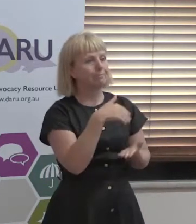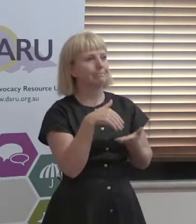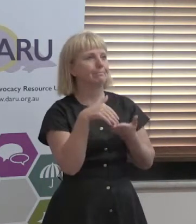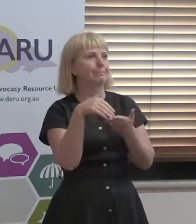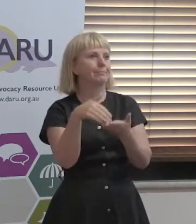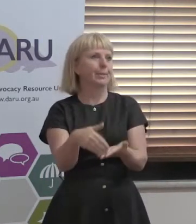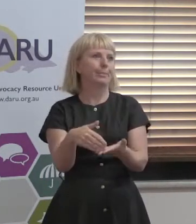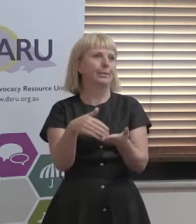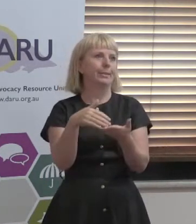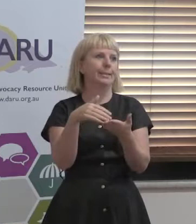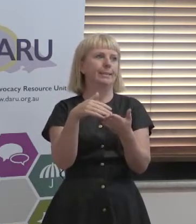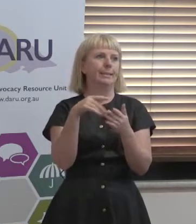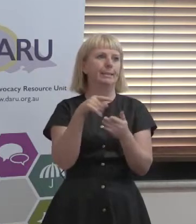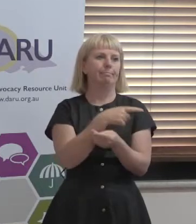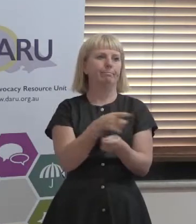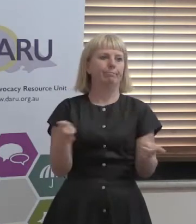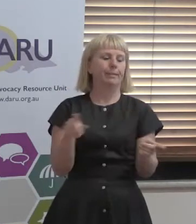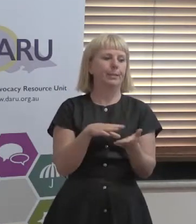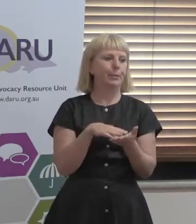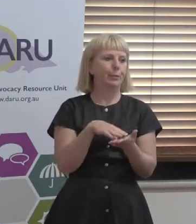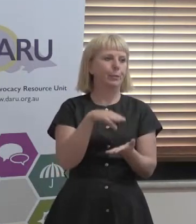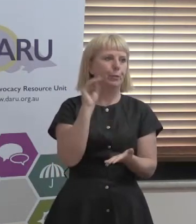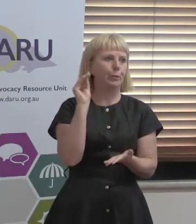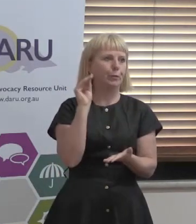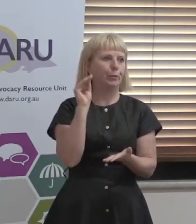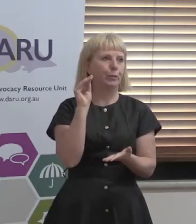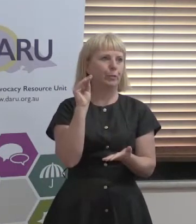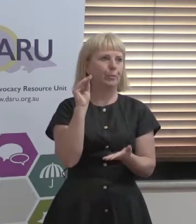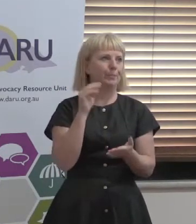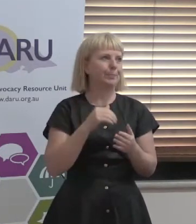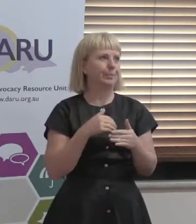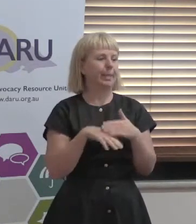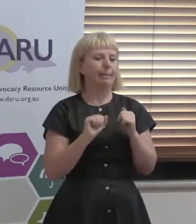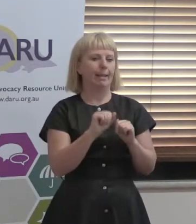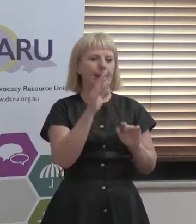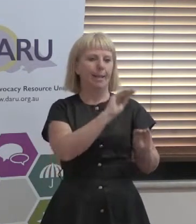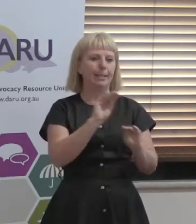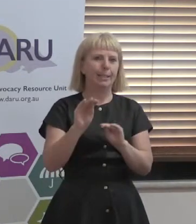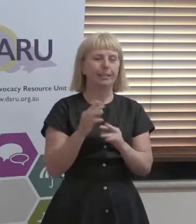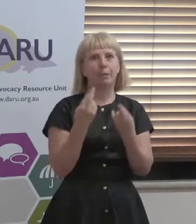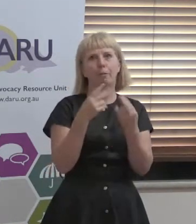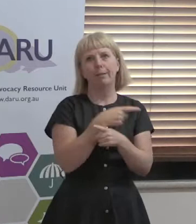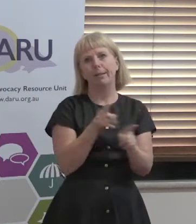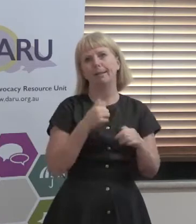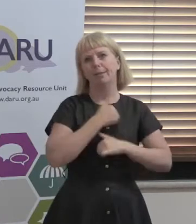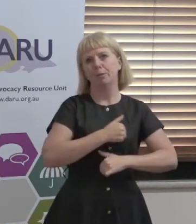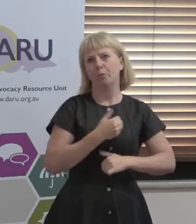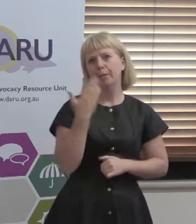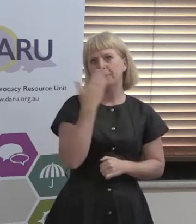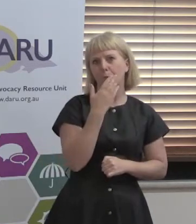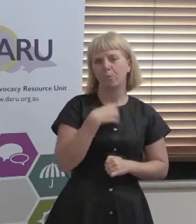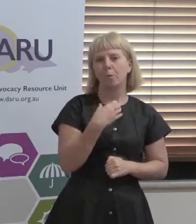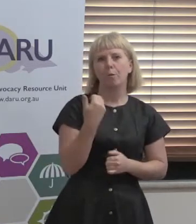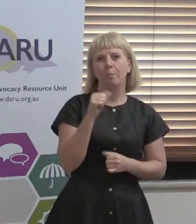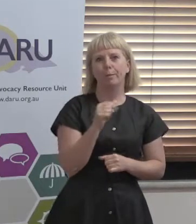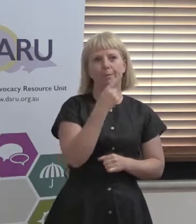all these students get the most out of their education, enjoy their schooling,